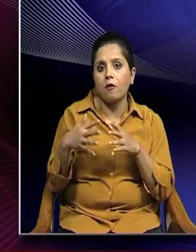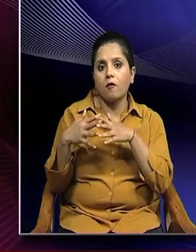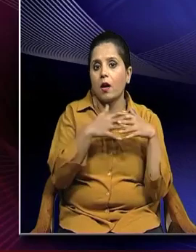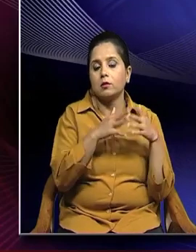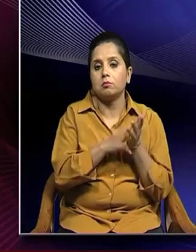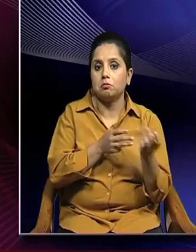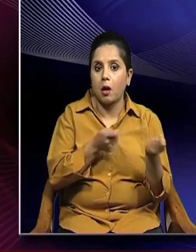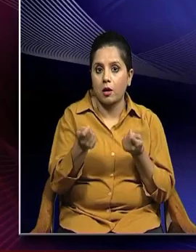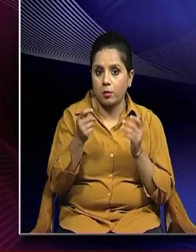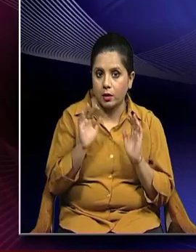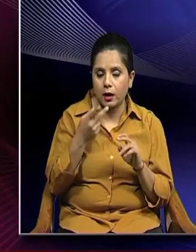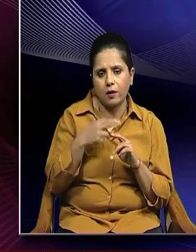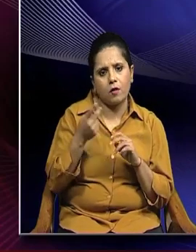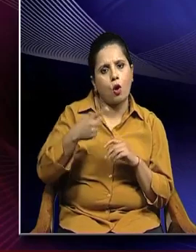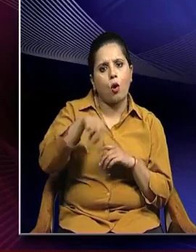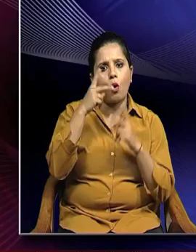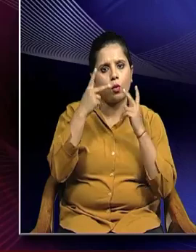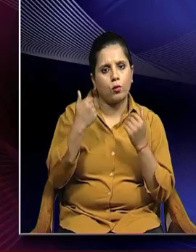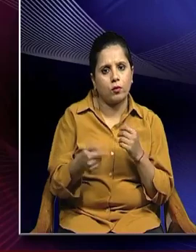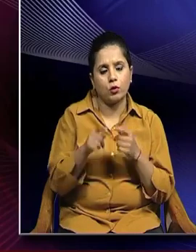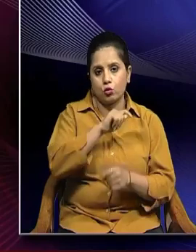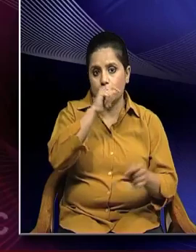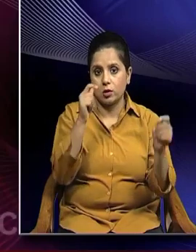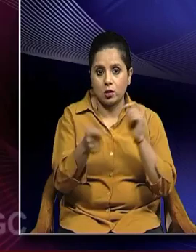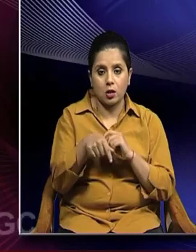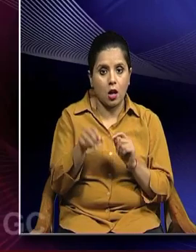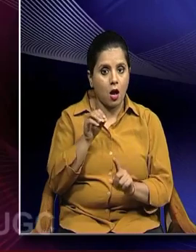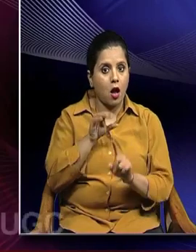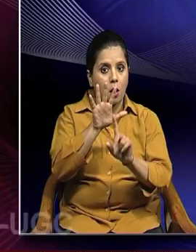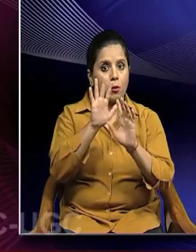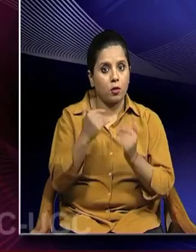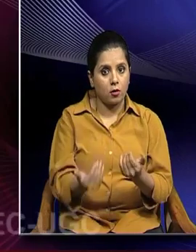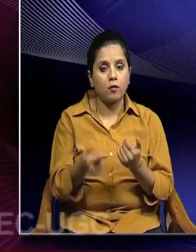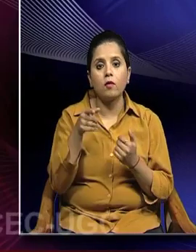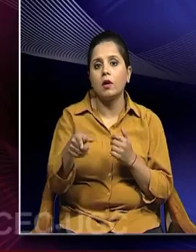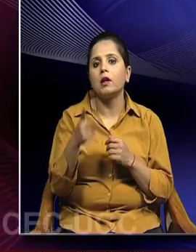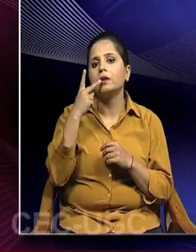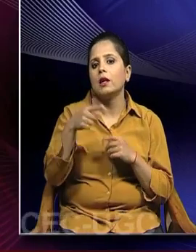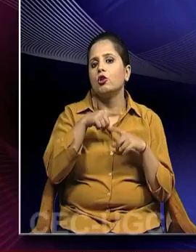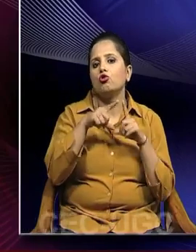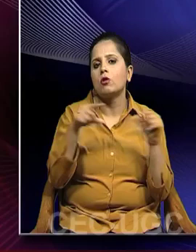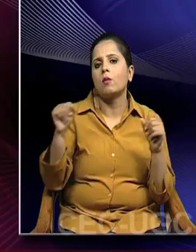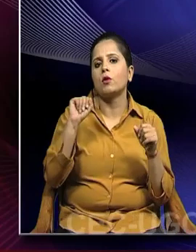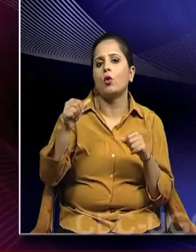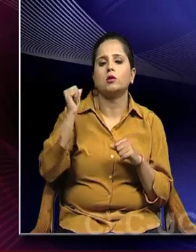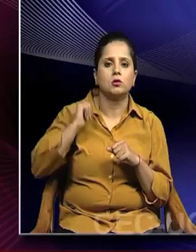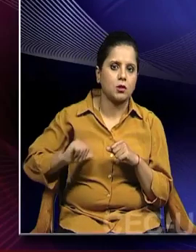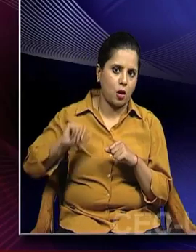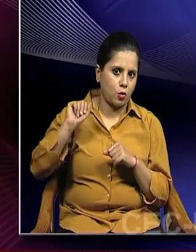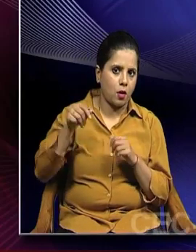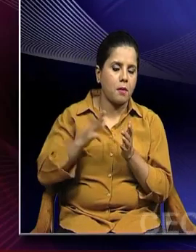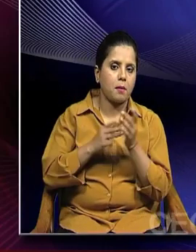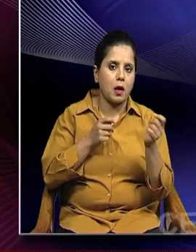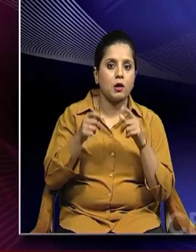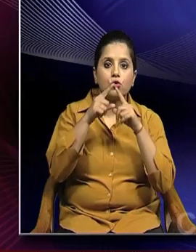management, if we look at the transformational approach, it was exemplified by Japanese style of management. Japanese talk